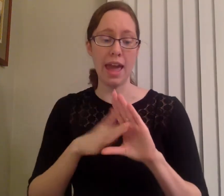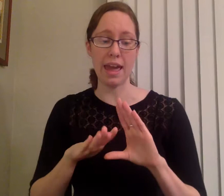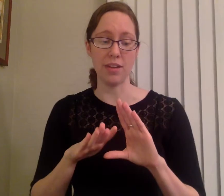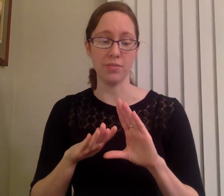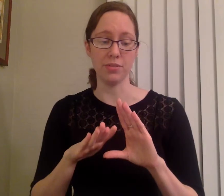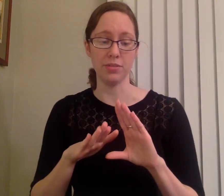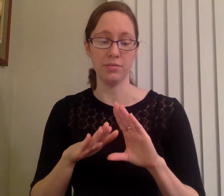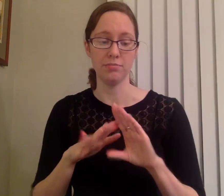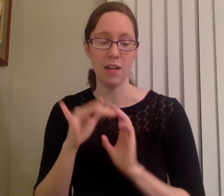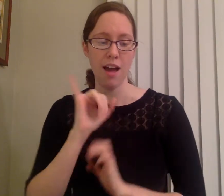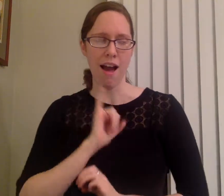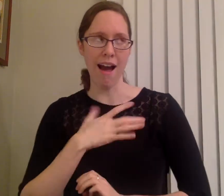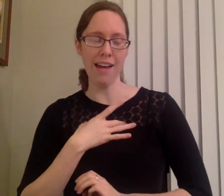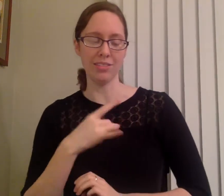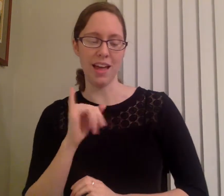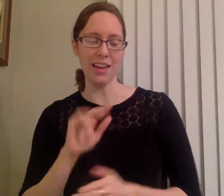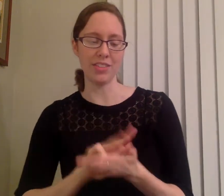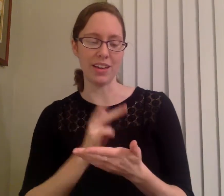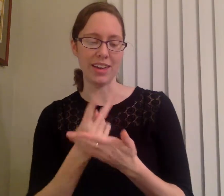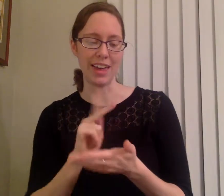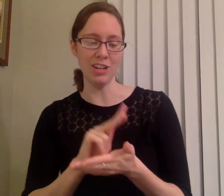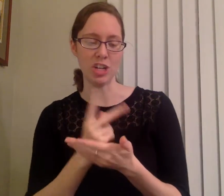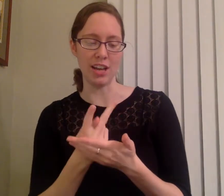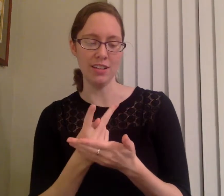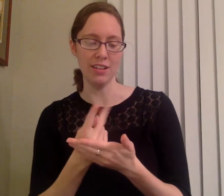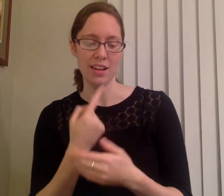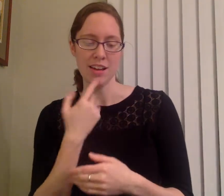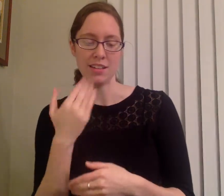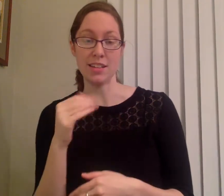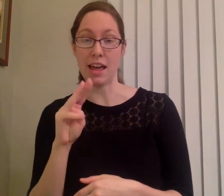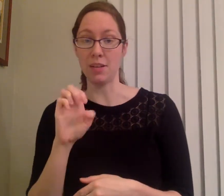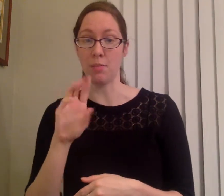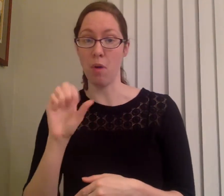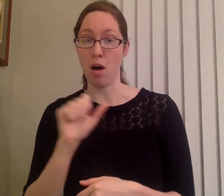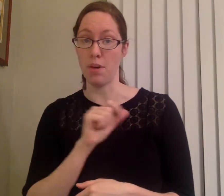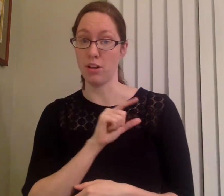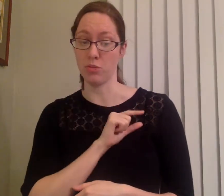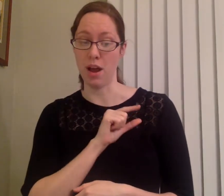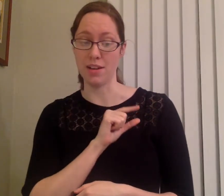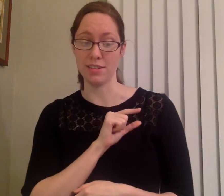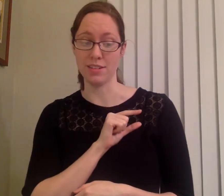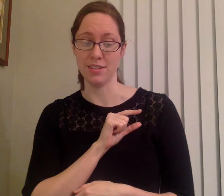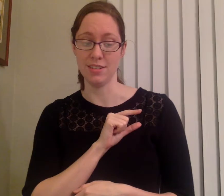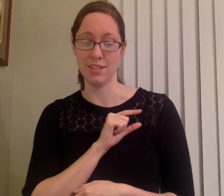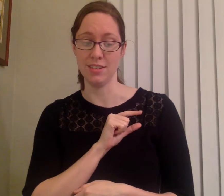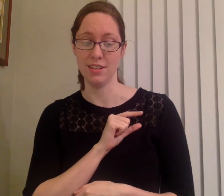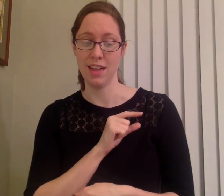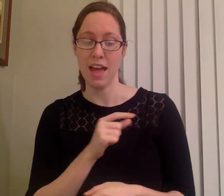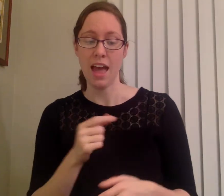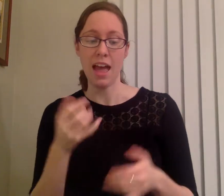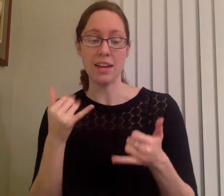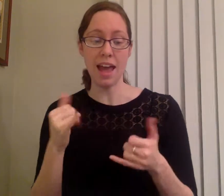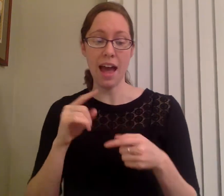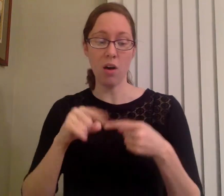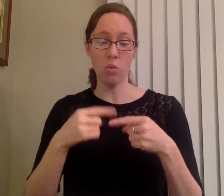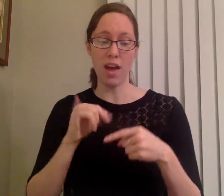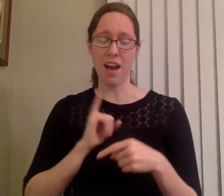cave. I like the kitchen, said Mama Grunt. Now when